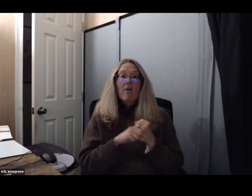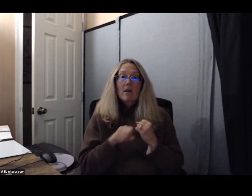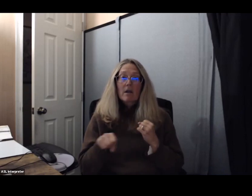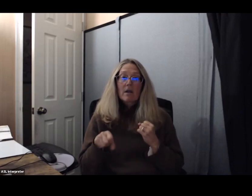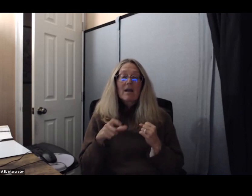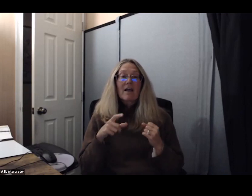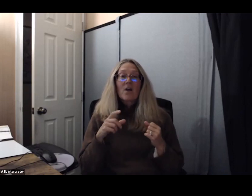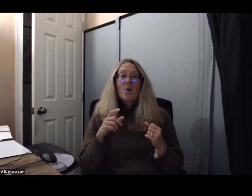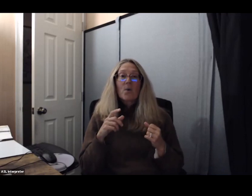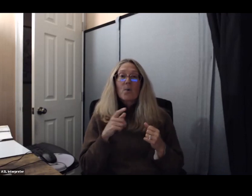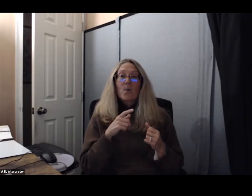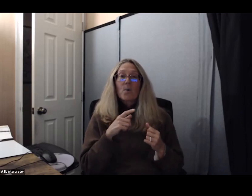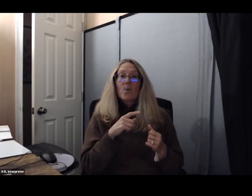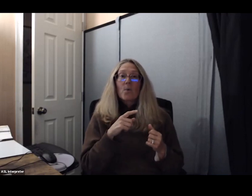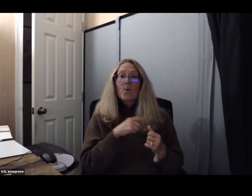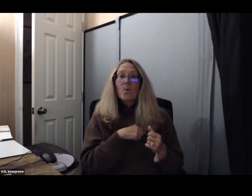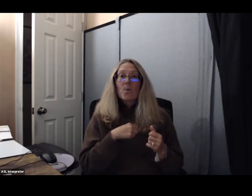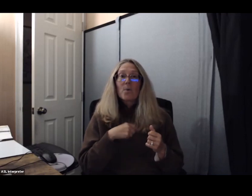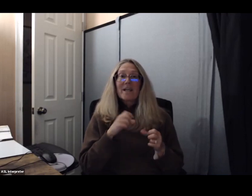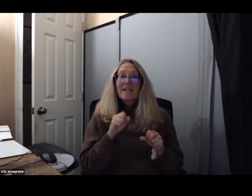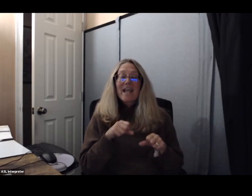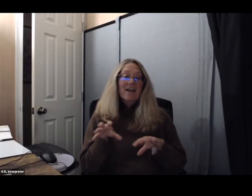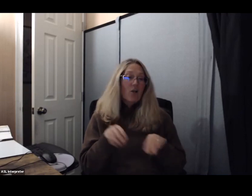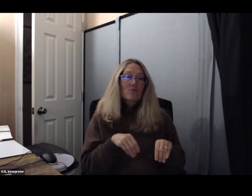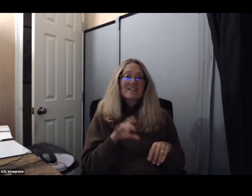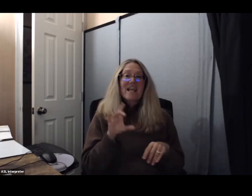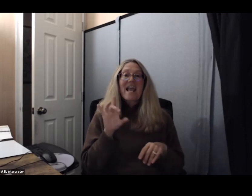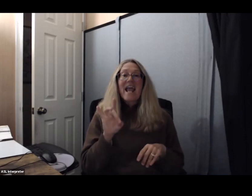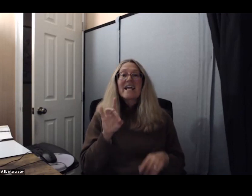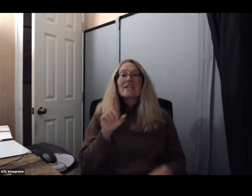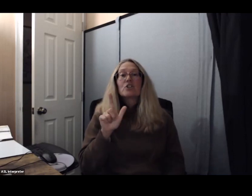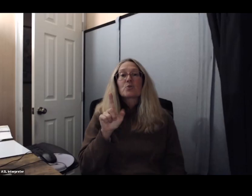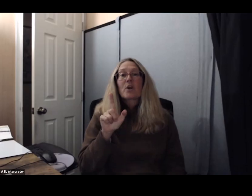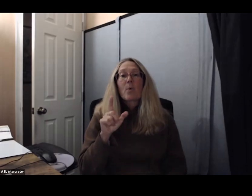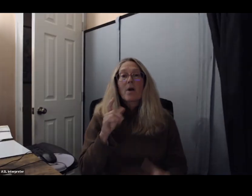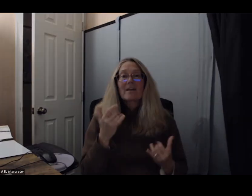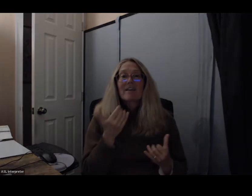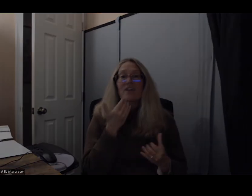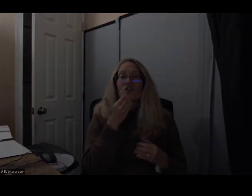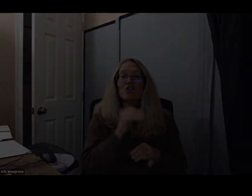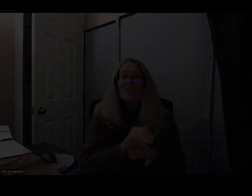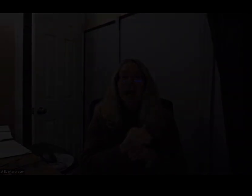let's roll out. It's been real. It is 8:21. Have a nice evening.